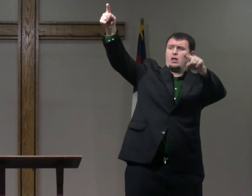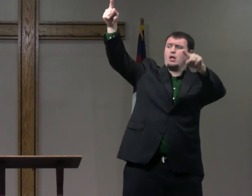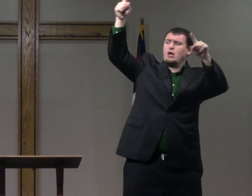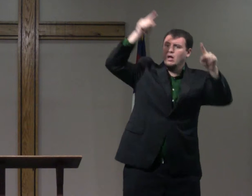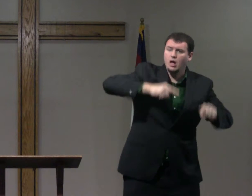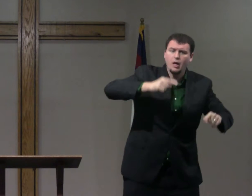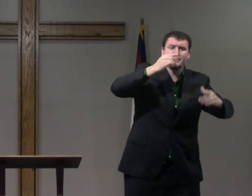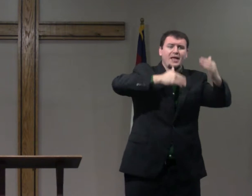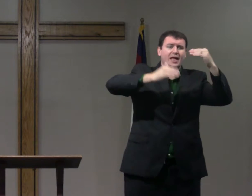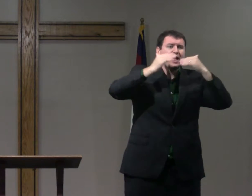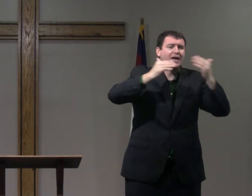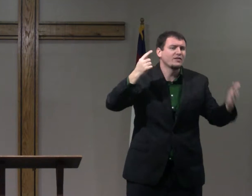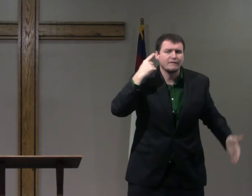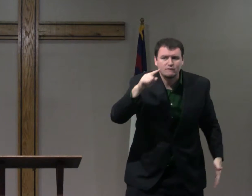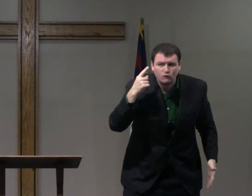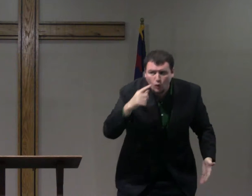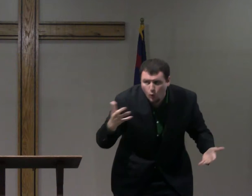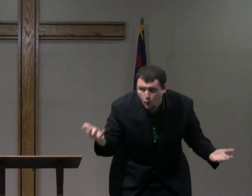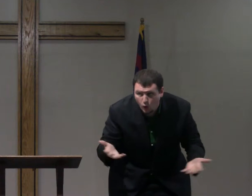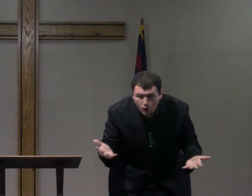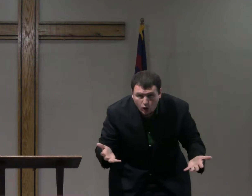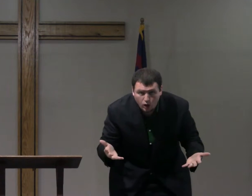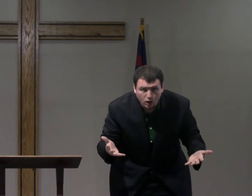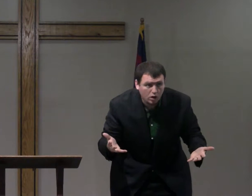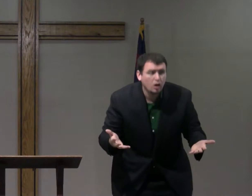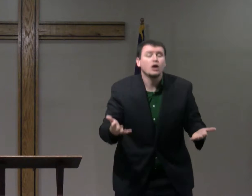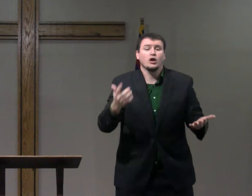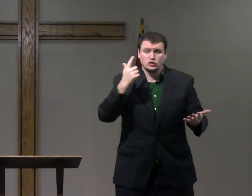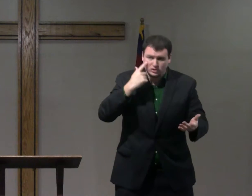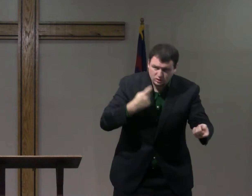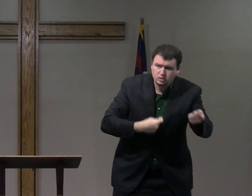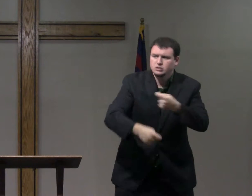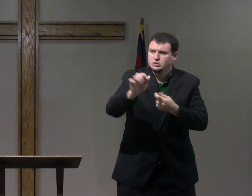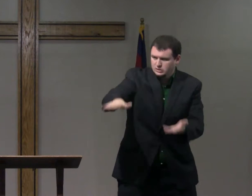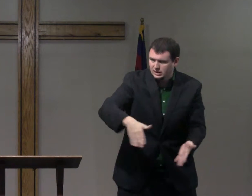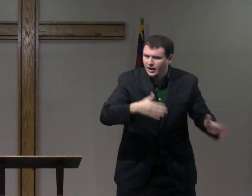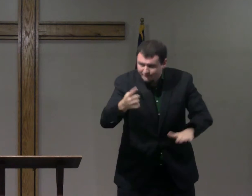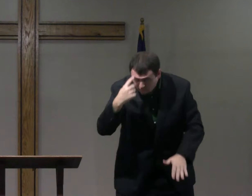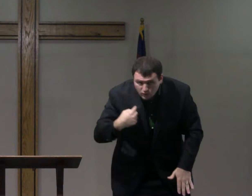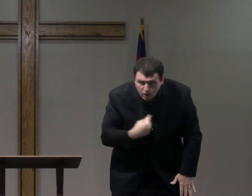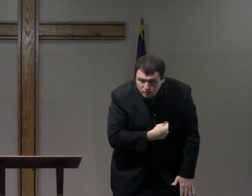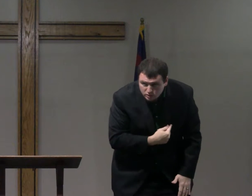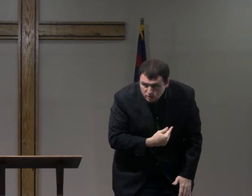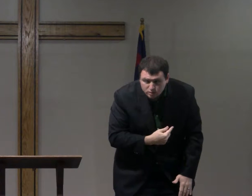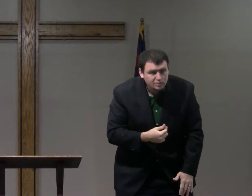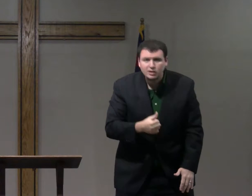was willing to come down from heaven for what? To die for us.